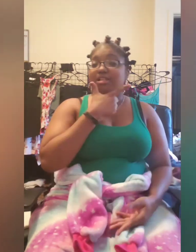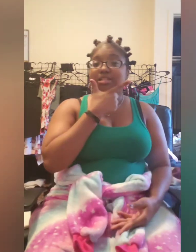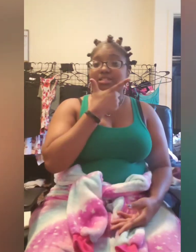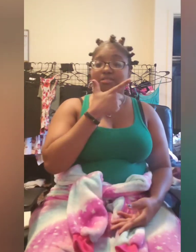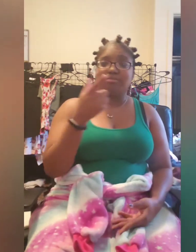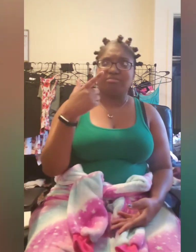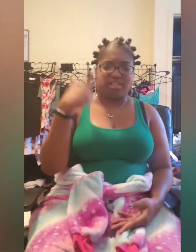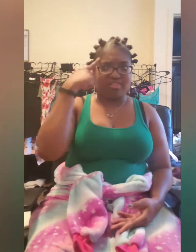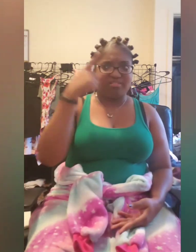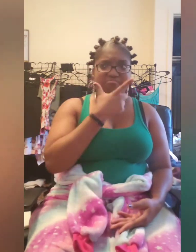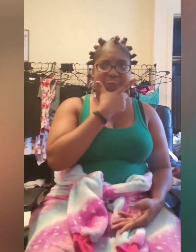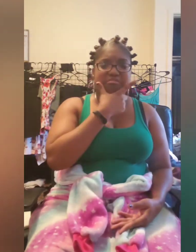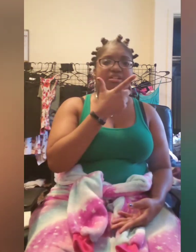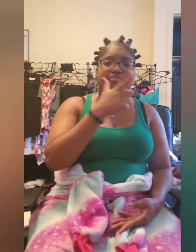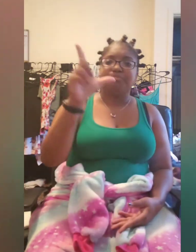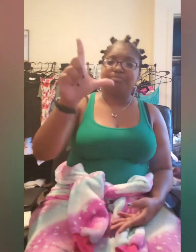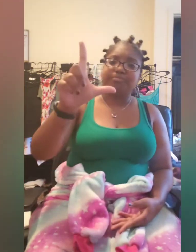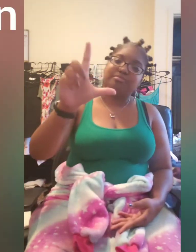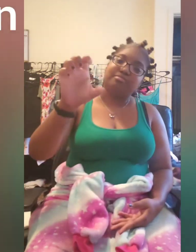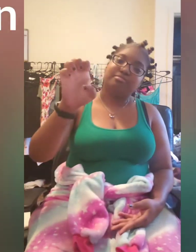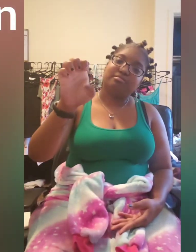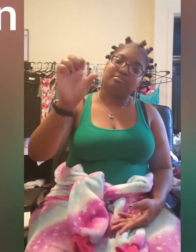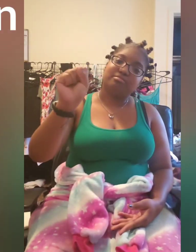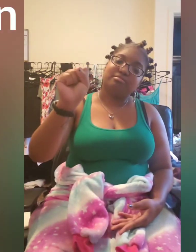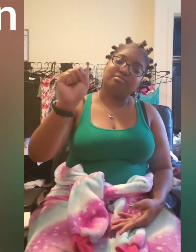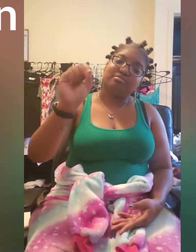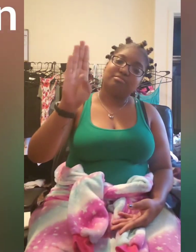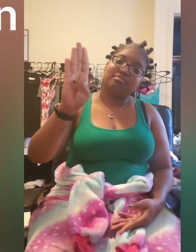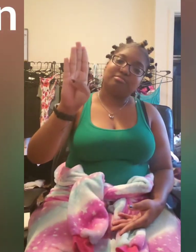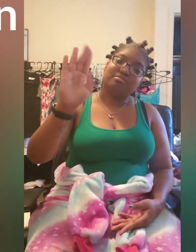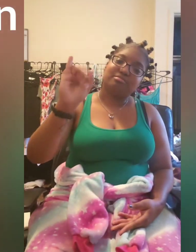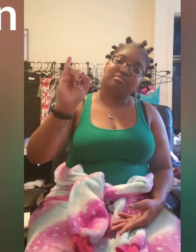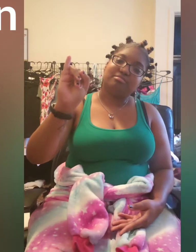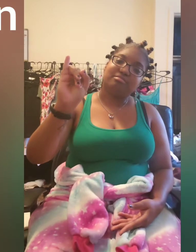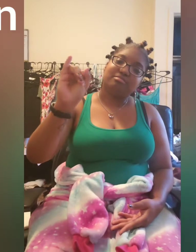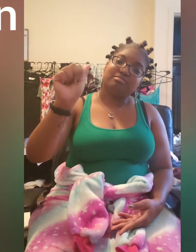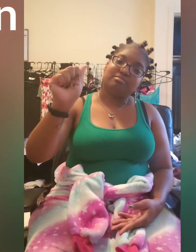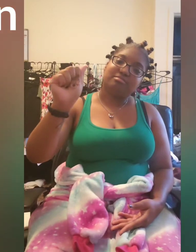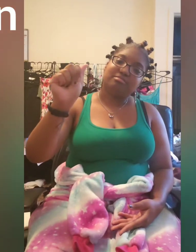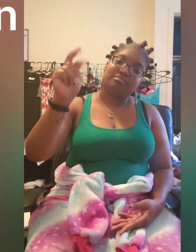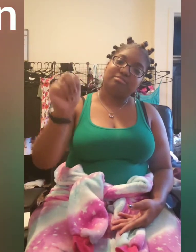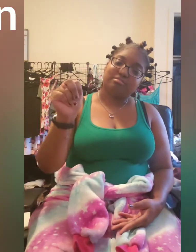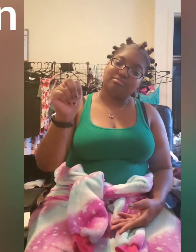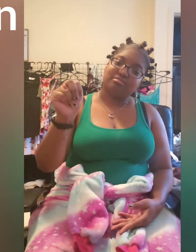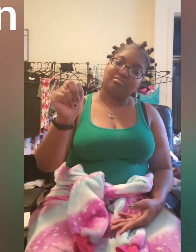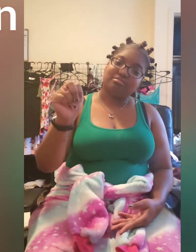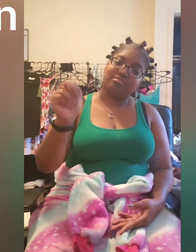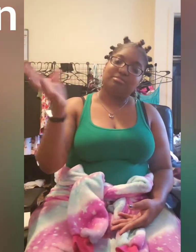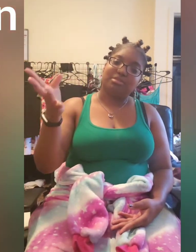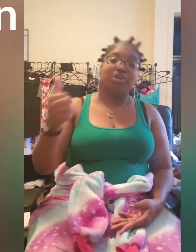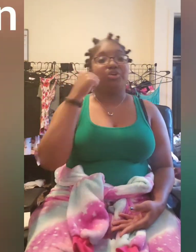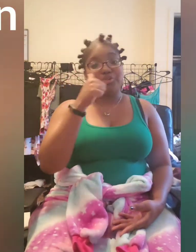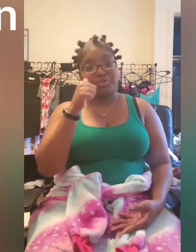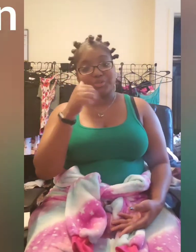lesbians, obviously, girls that like girls and my oh my is such a beautiful thing.